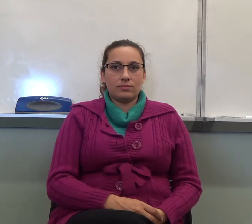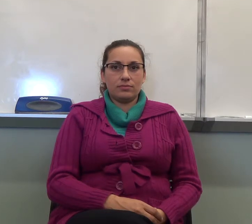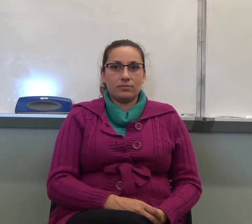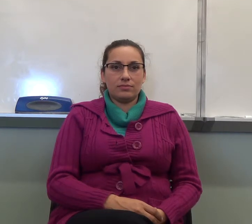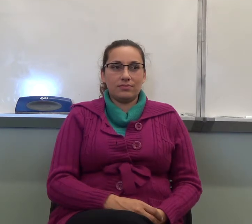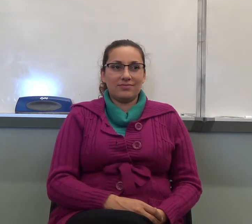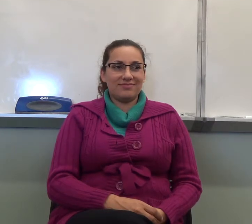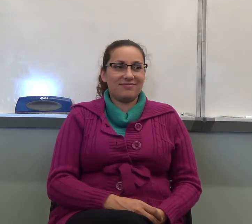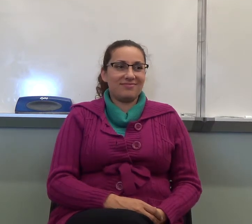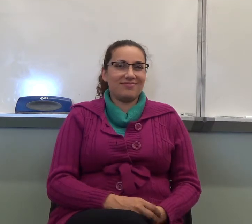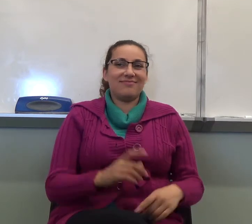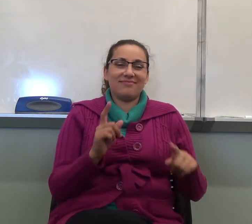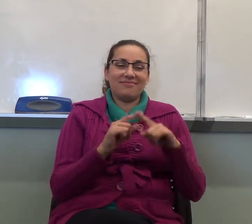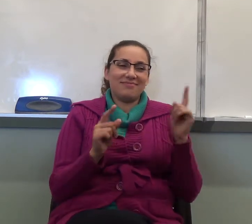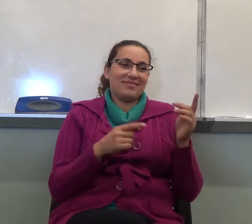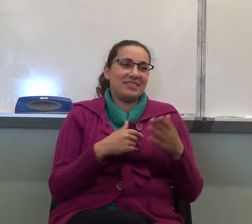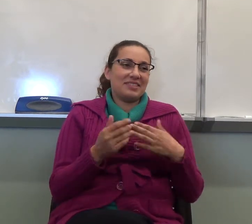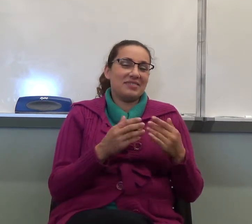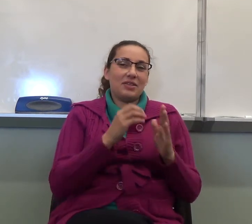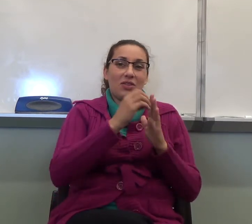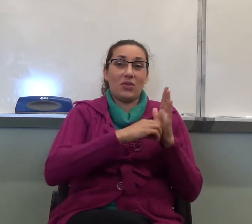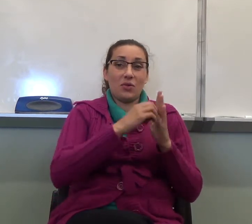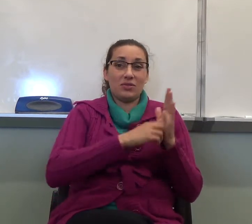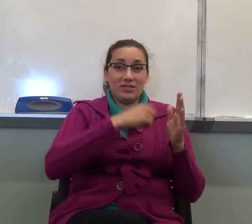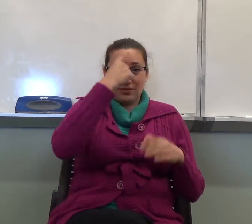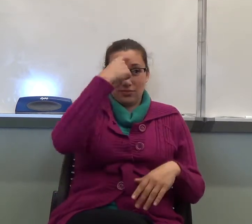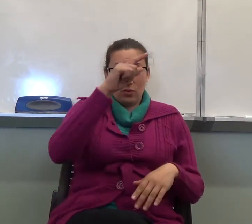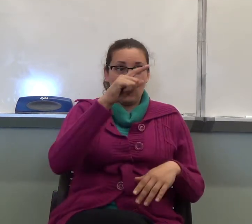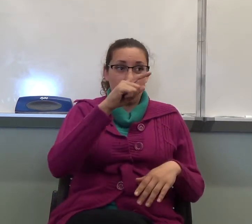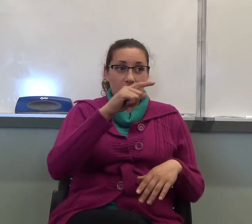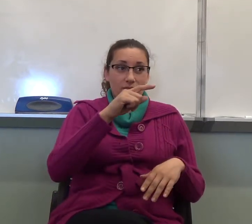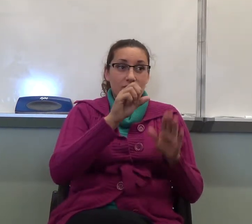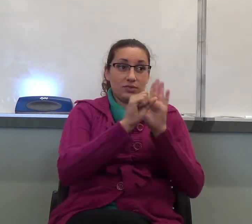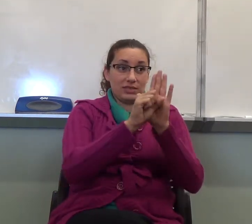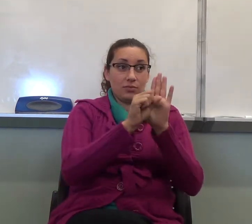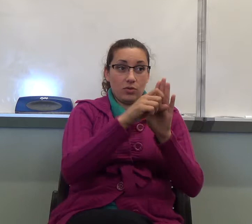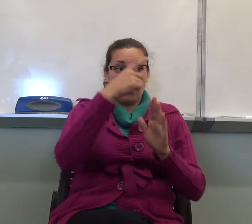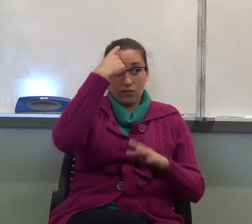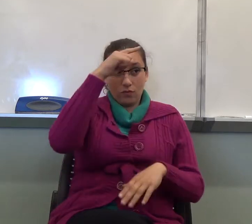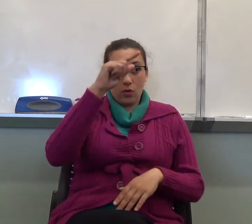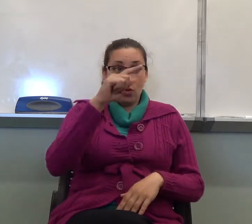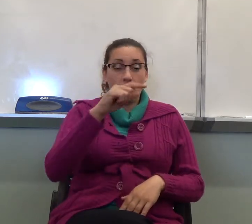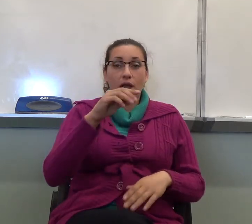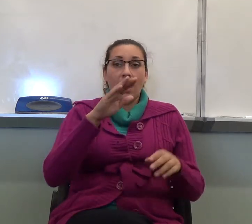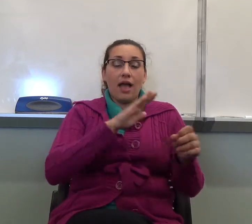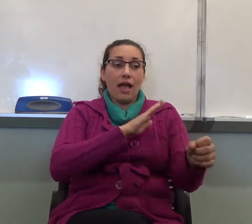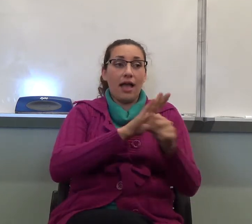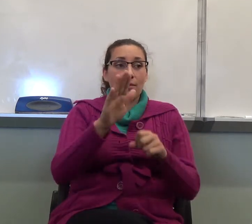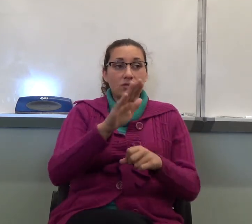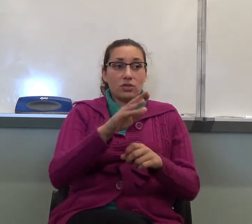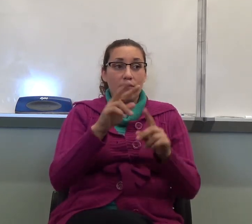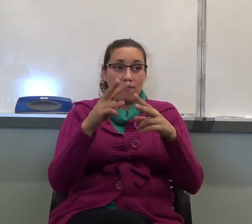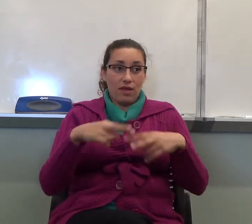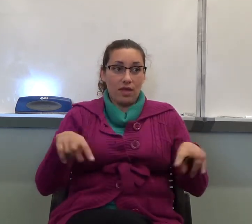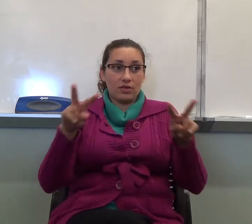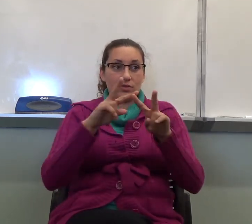So, the notation for absolute value is 2 vertical bars with a number inside. So if you talk about, let's